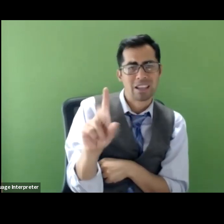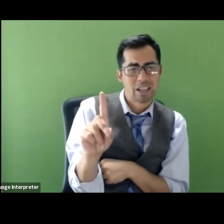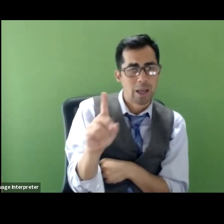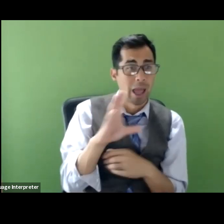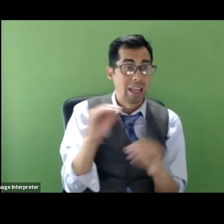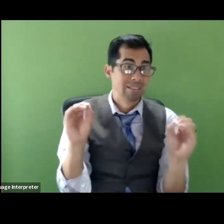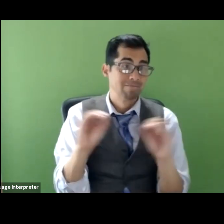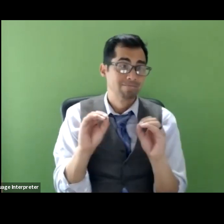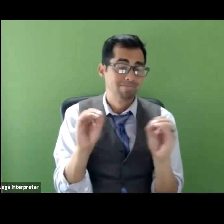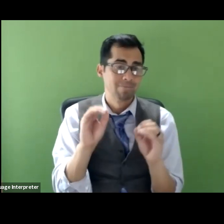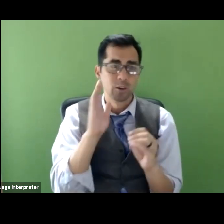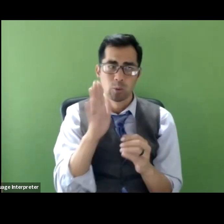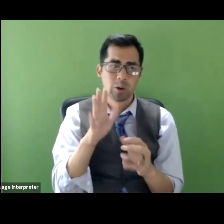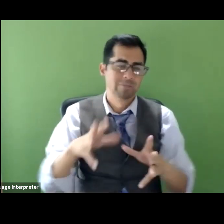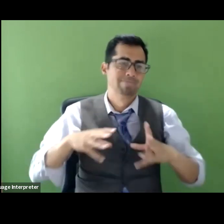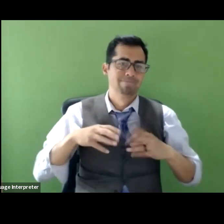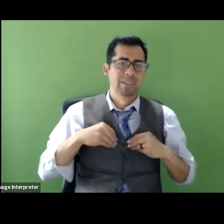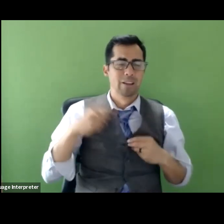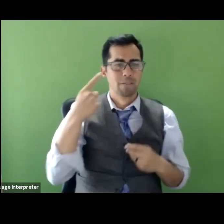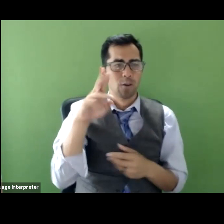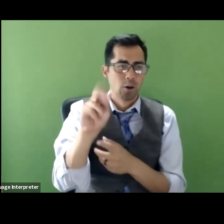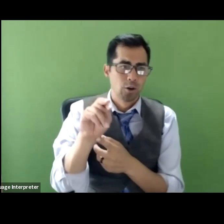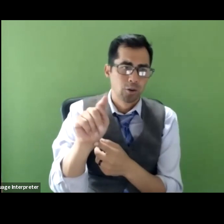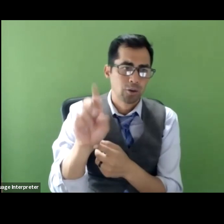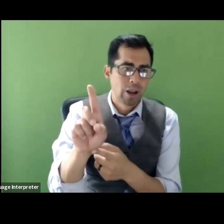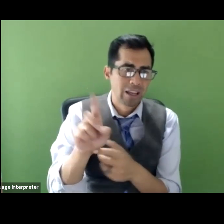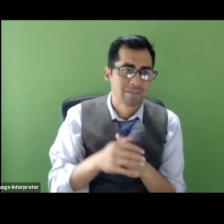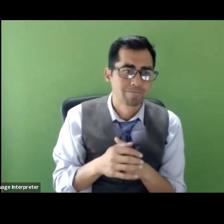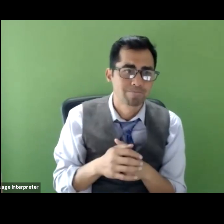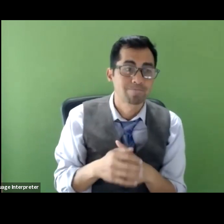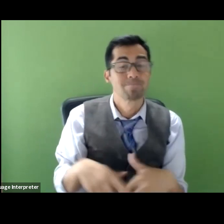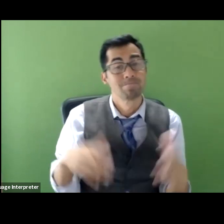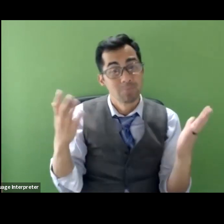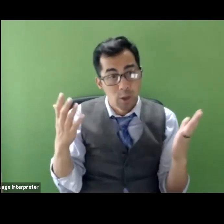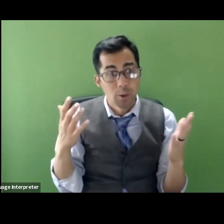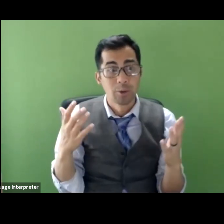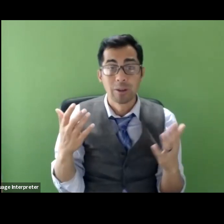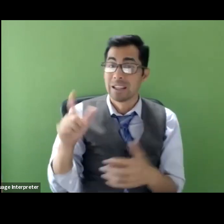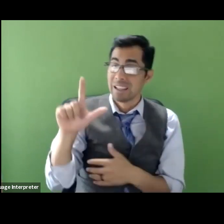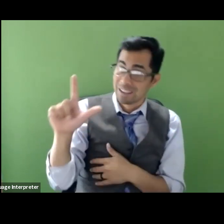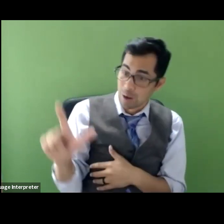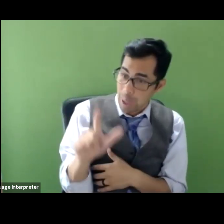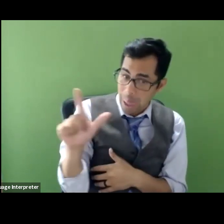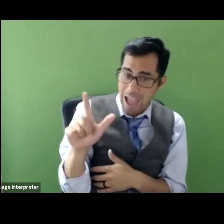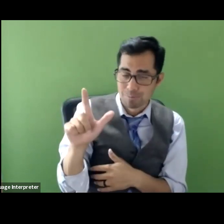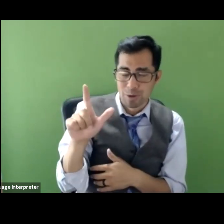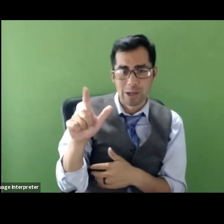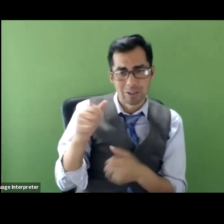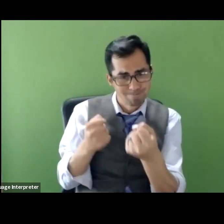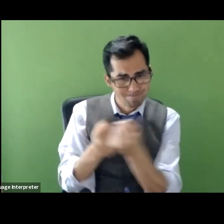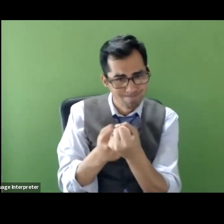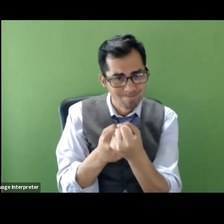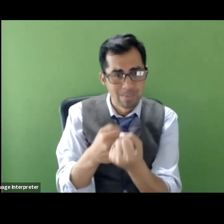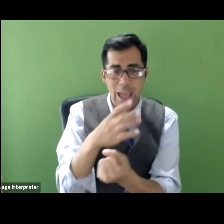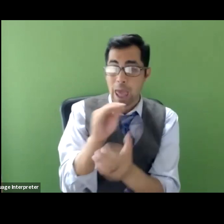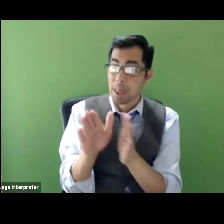nothing that I will ever take for granted. So here's to libraries, and here's to books that hold both